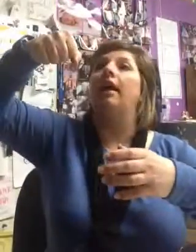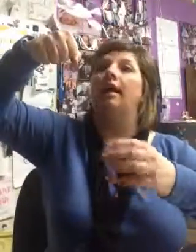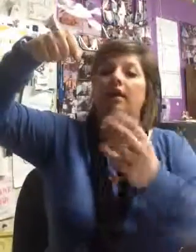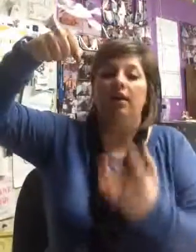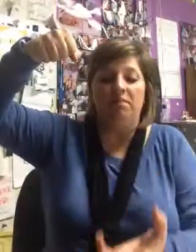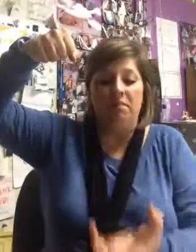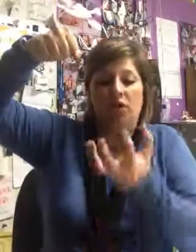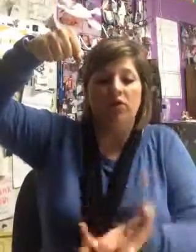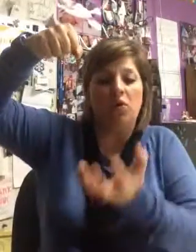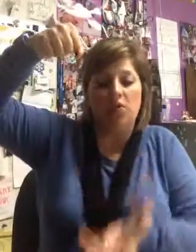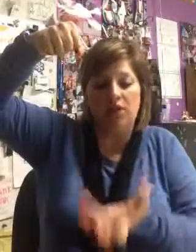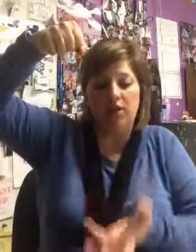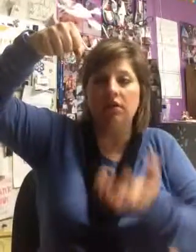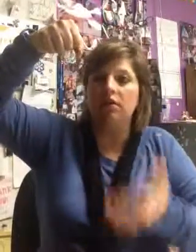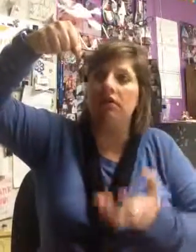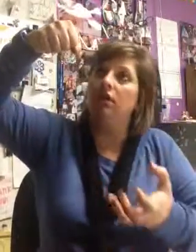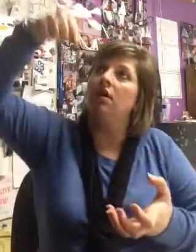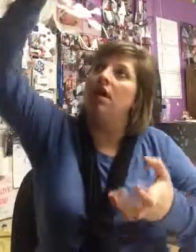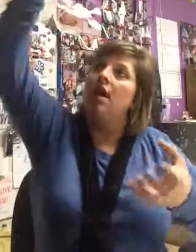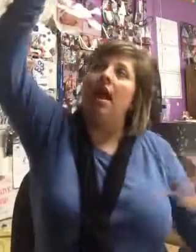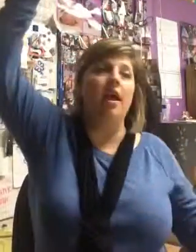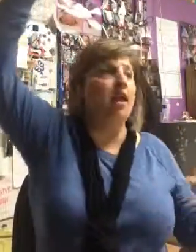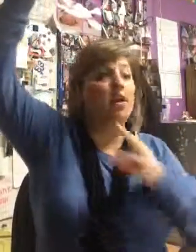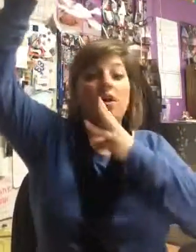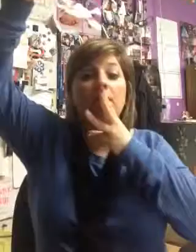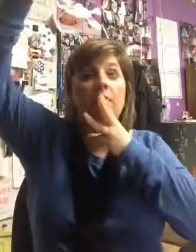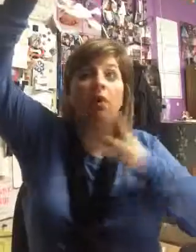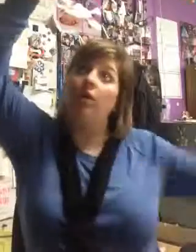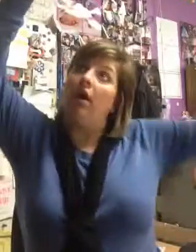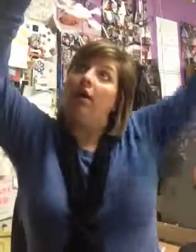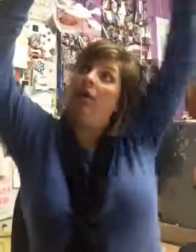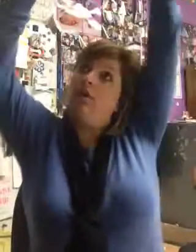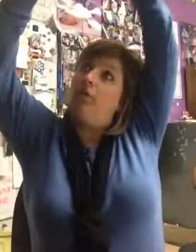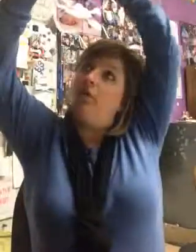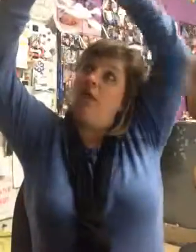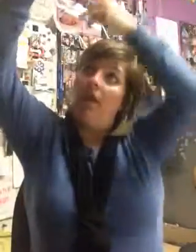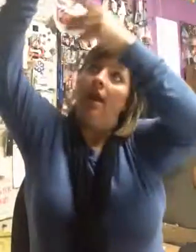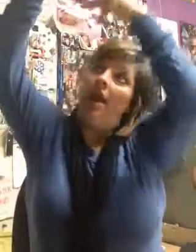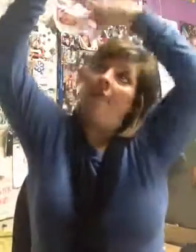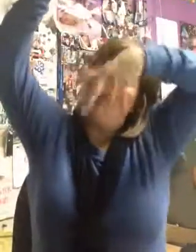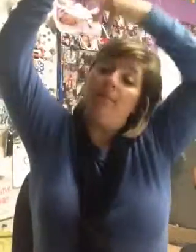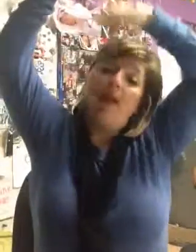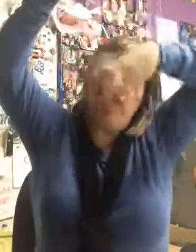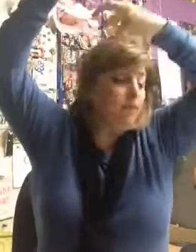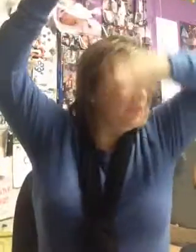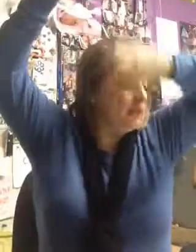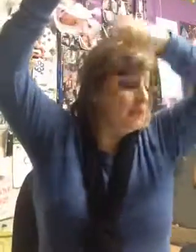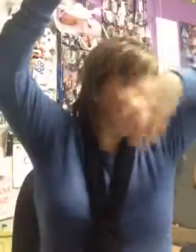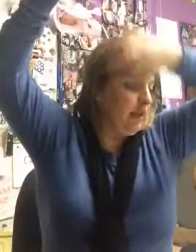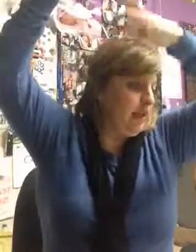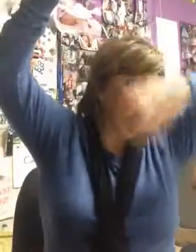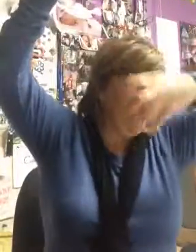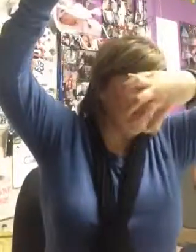and he poked holes in it, and he poured water, and it would come down. And